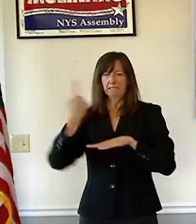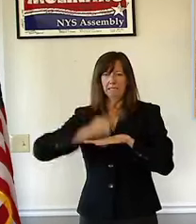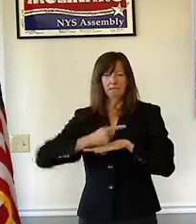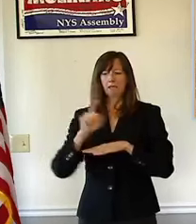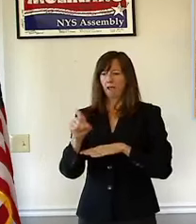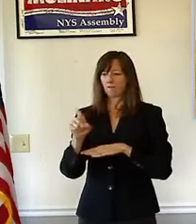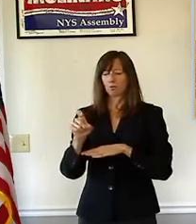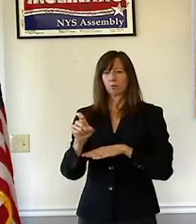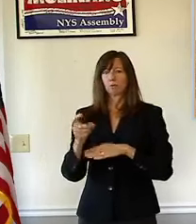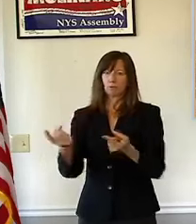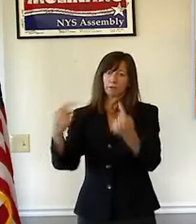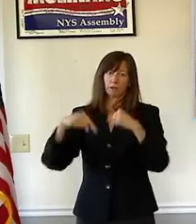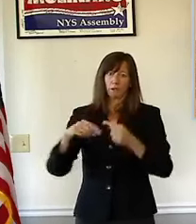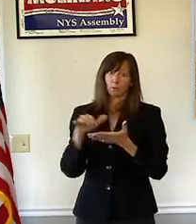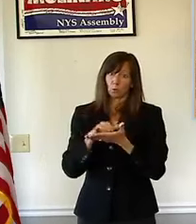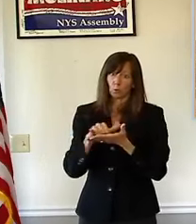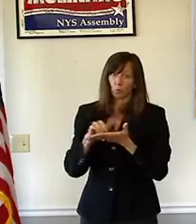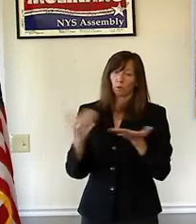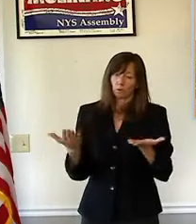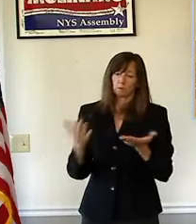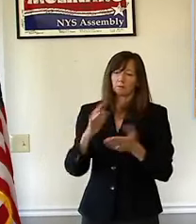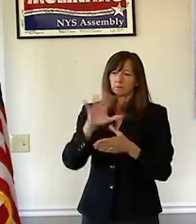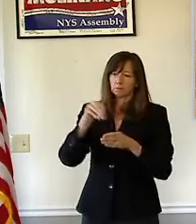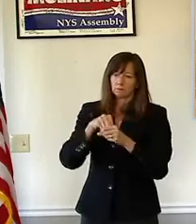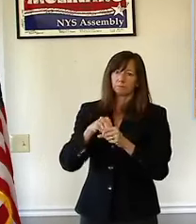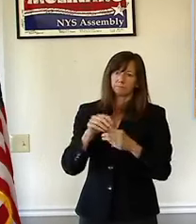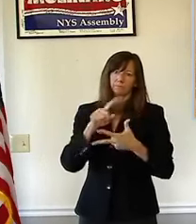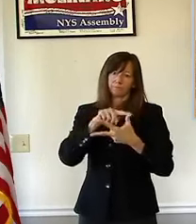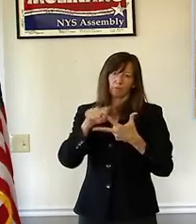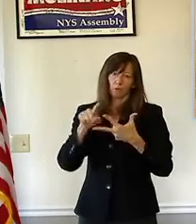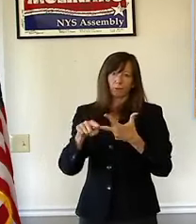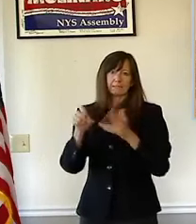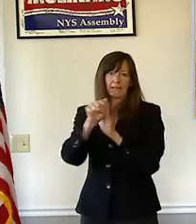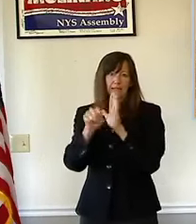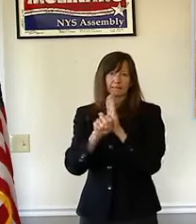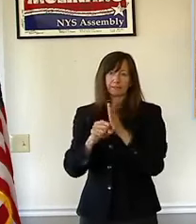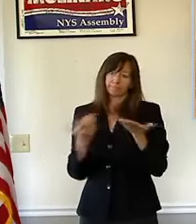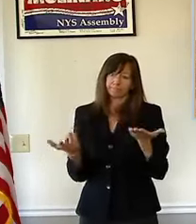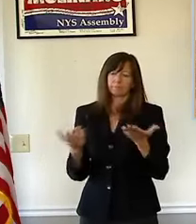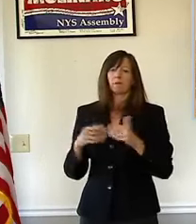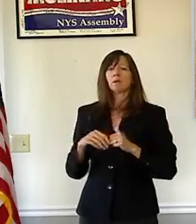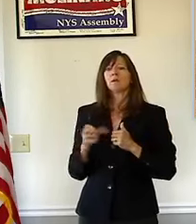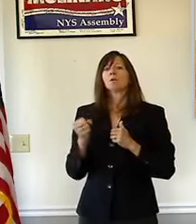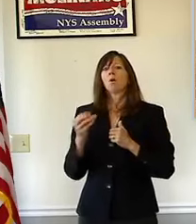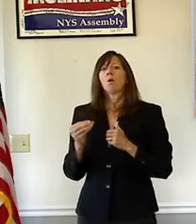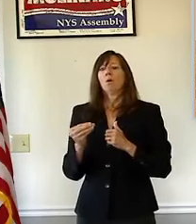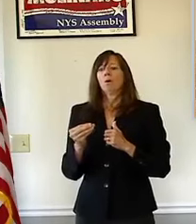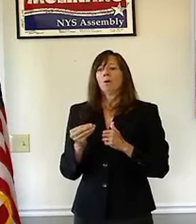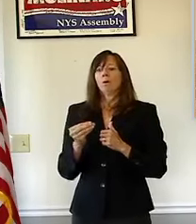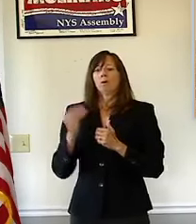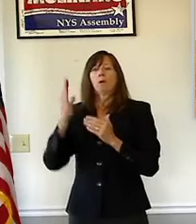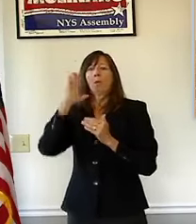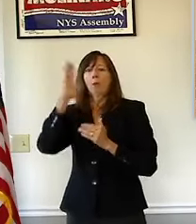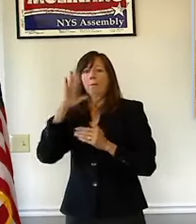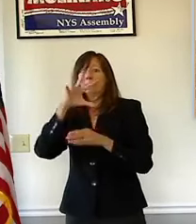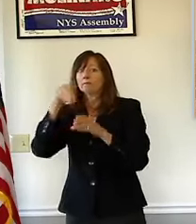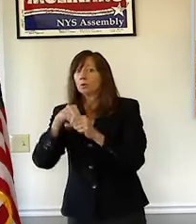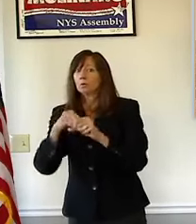With that apparently comes a series of fines. Happy to answer questions about this,